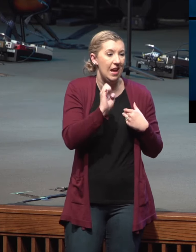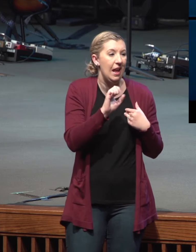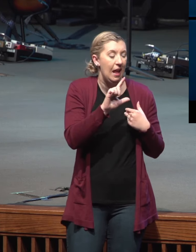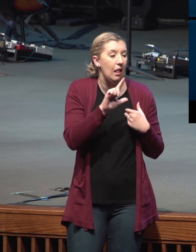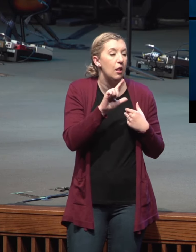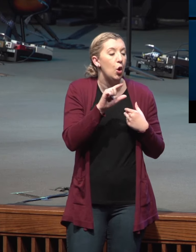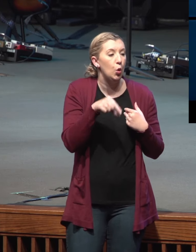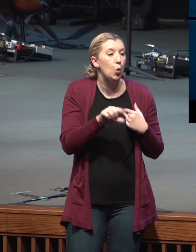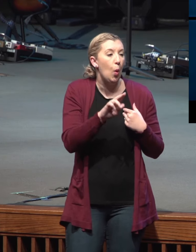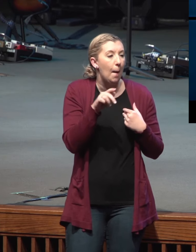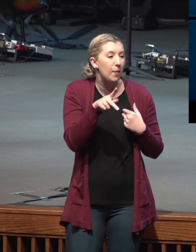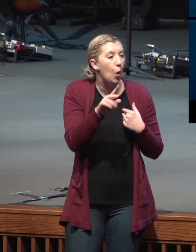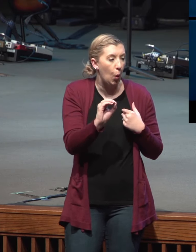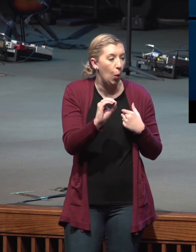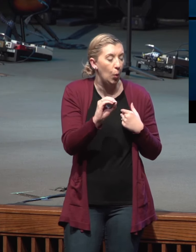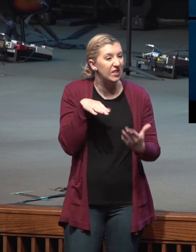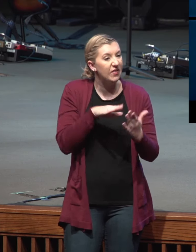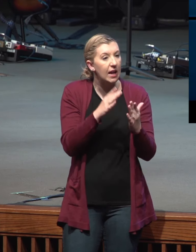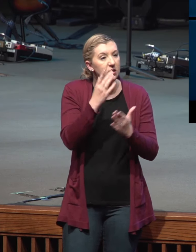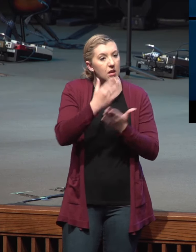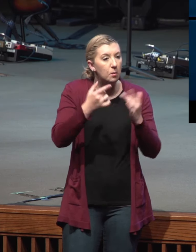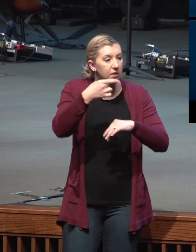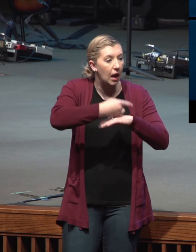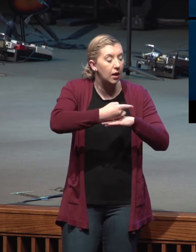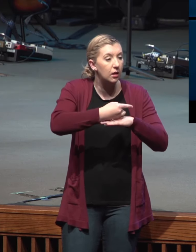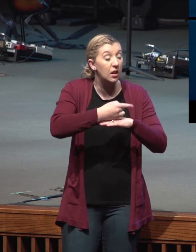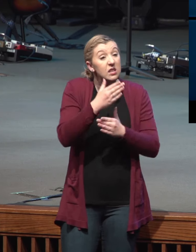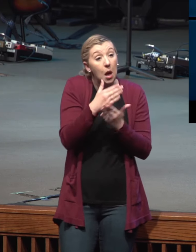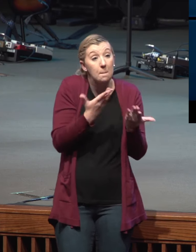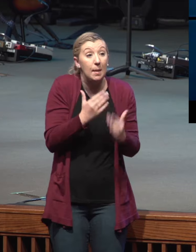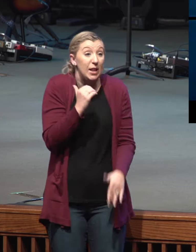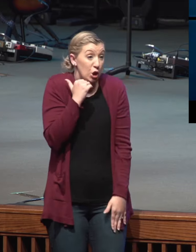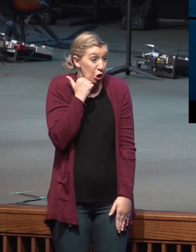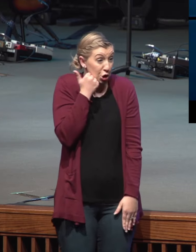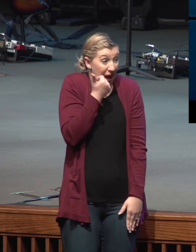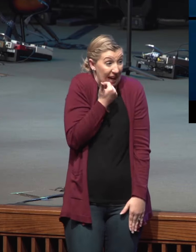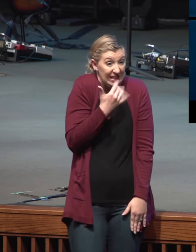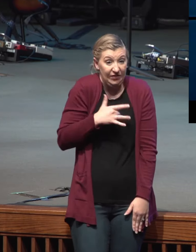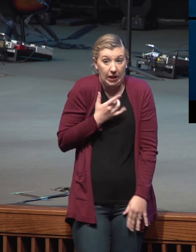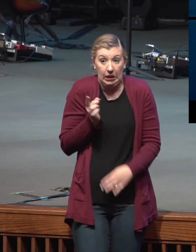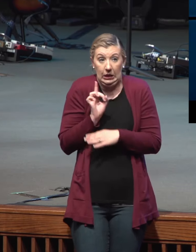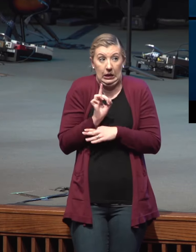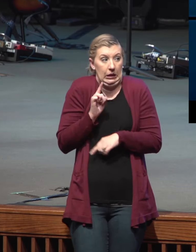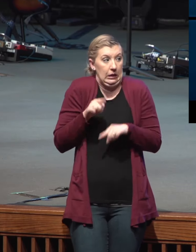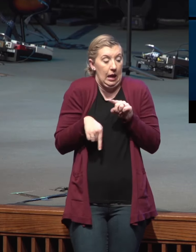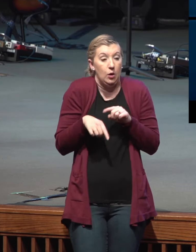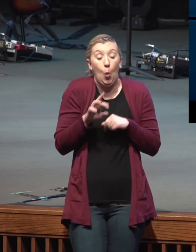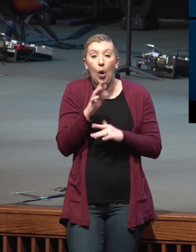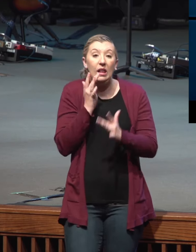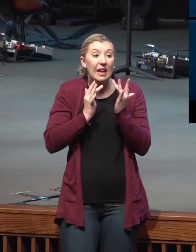face someday. For some, shyness may be their El Guapo. For others, a lack of education may be their El